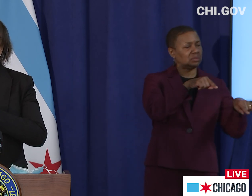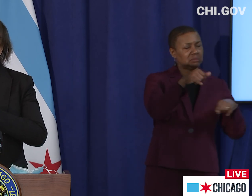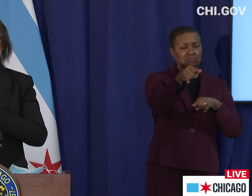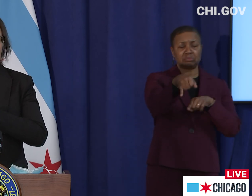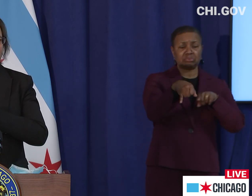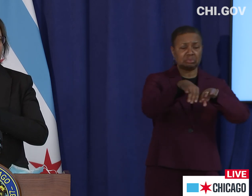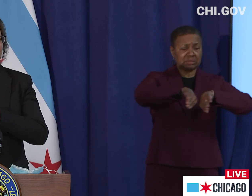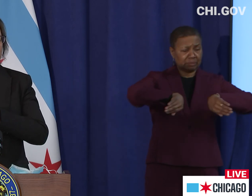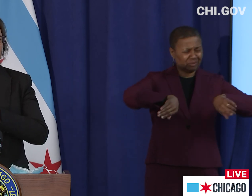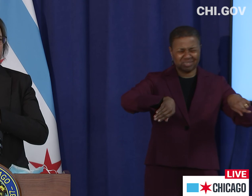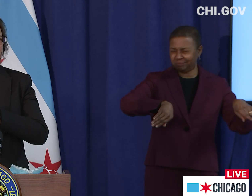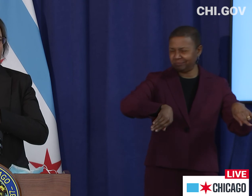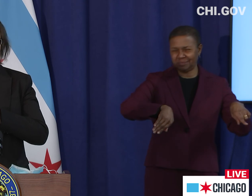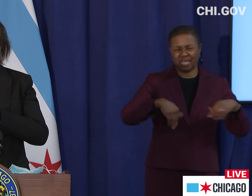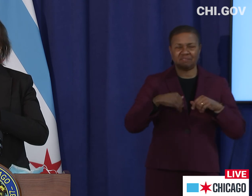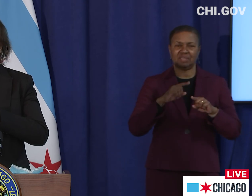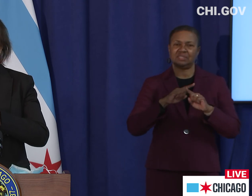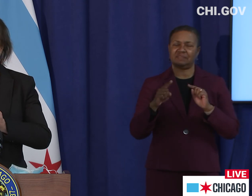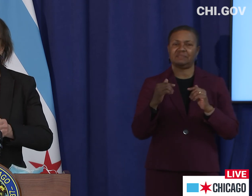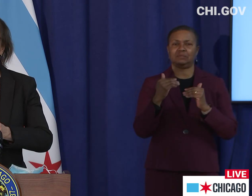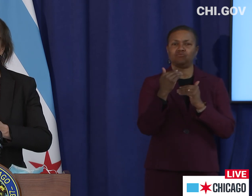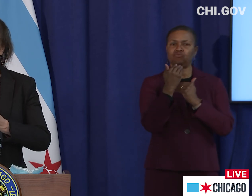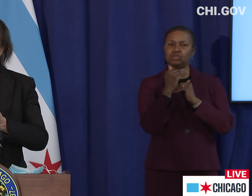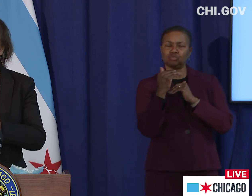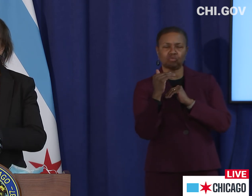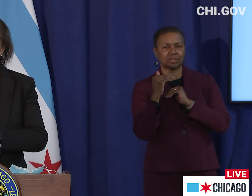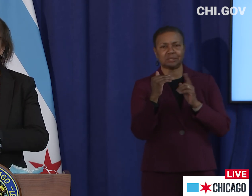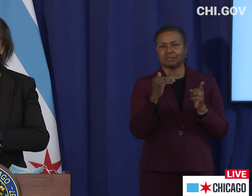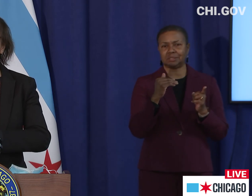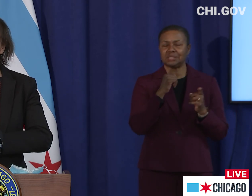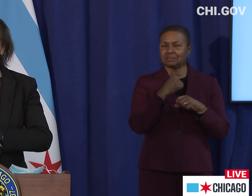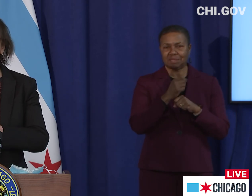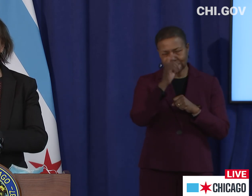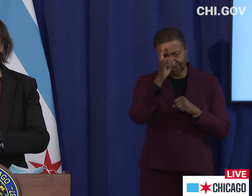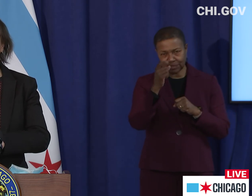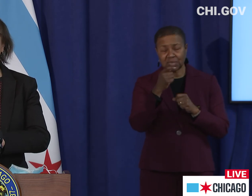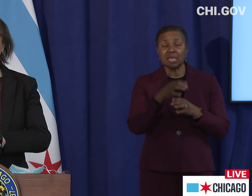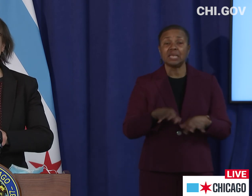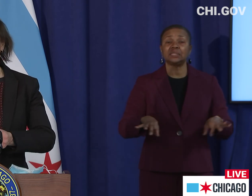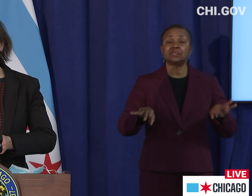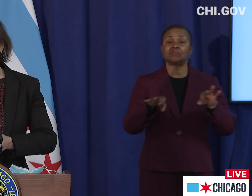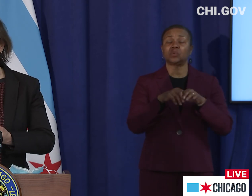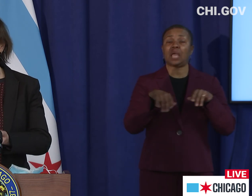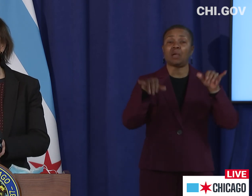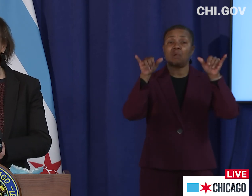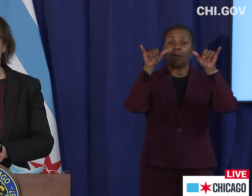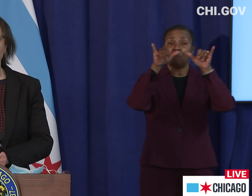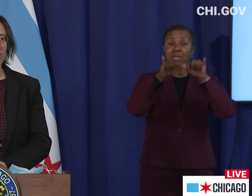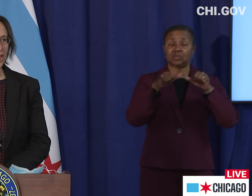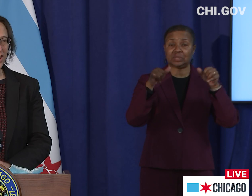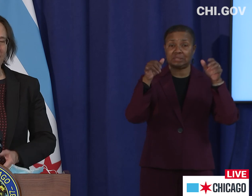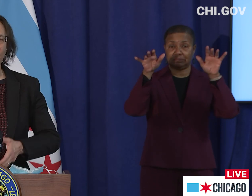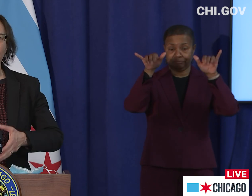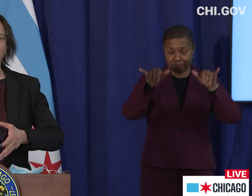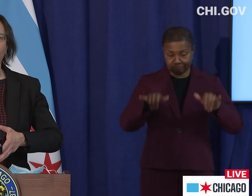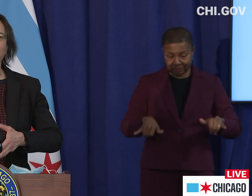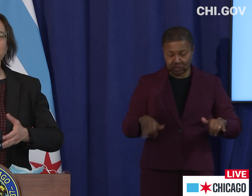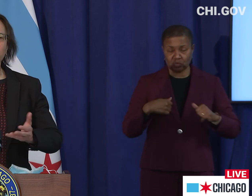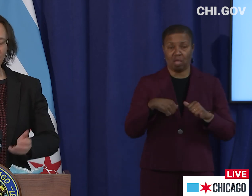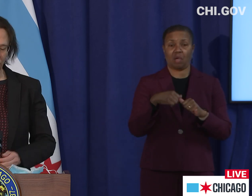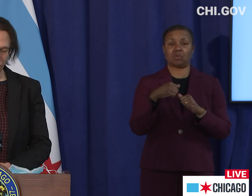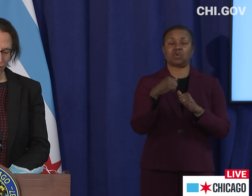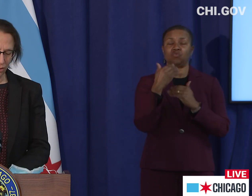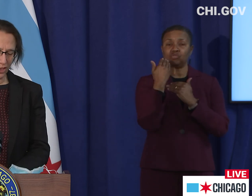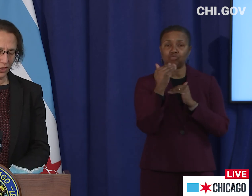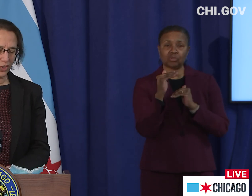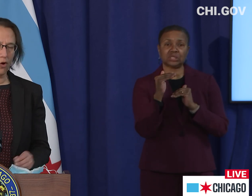have different sets of restrictions. And so it's important that our metrics are in alignment, and then therefore our restrictions and our